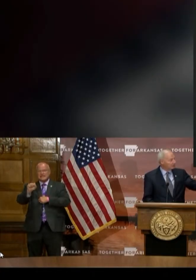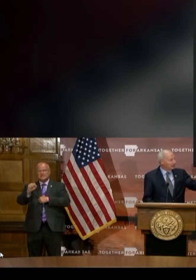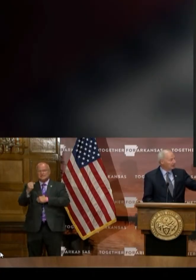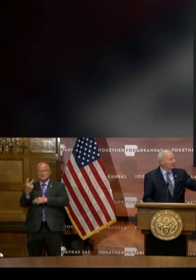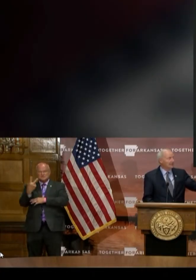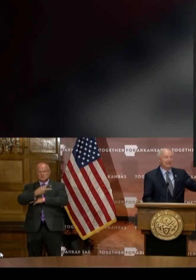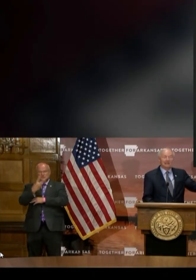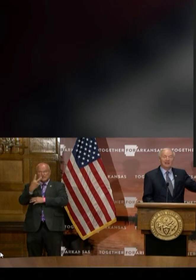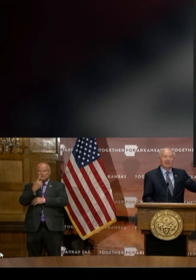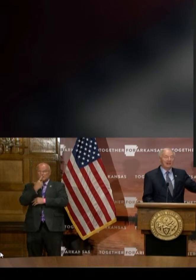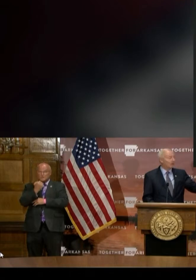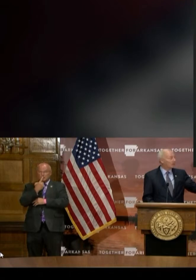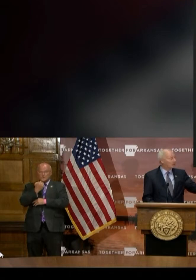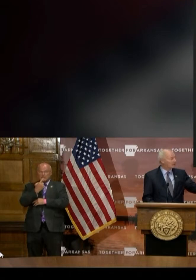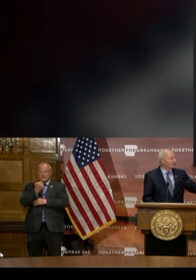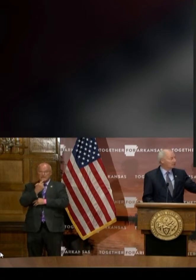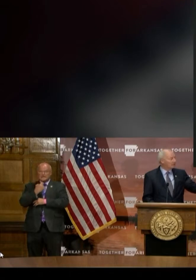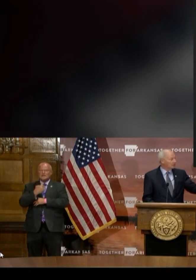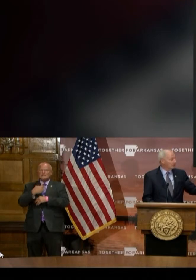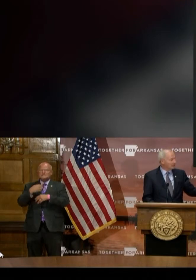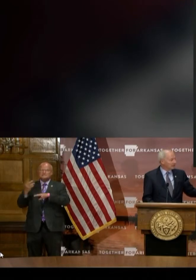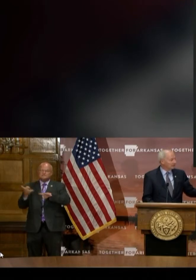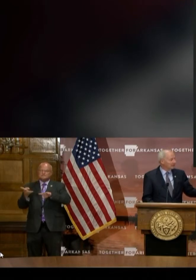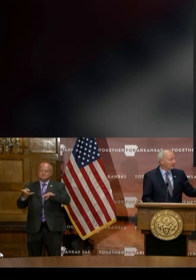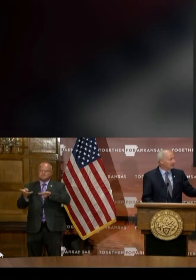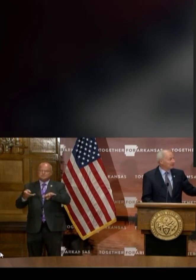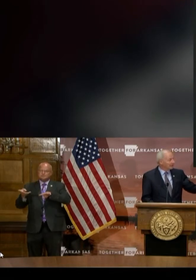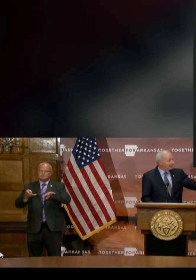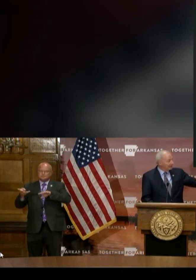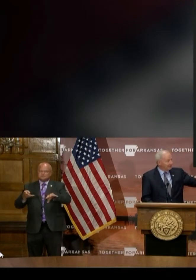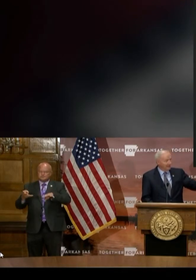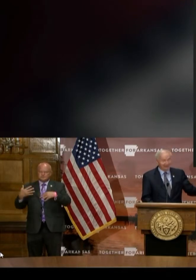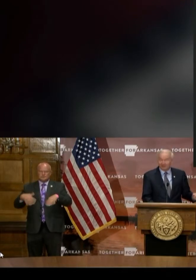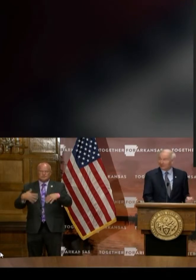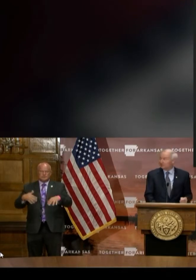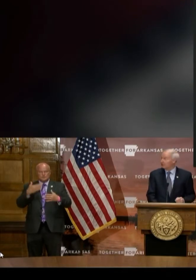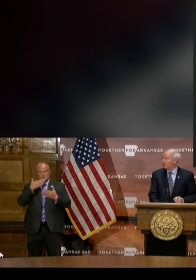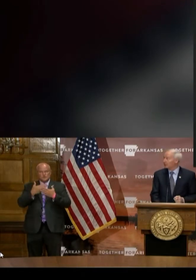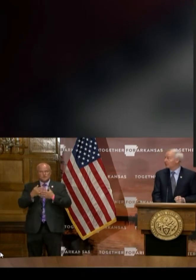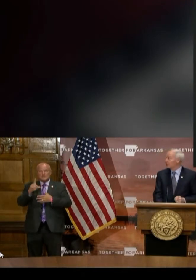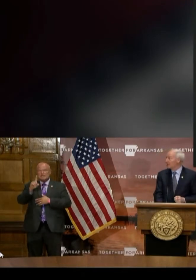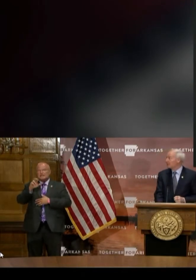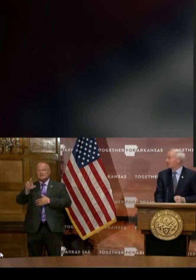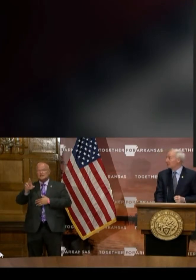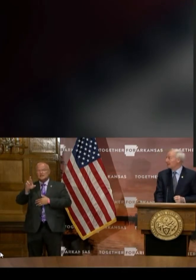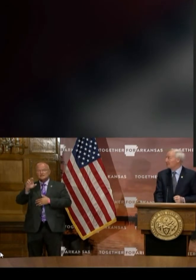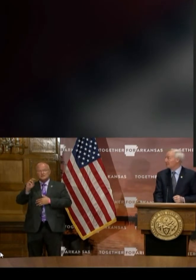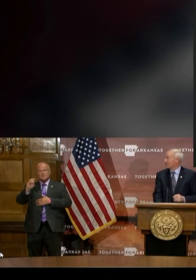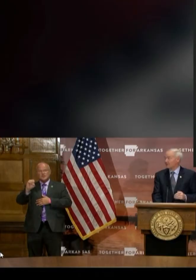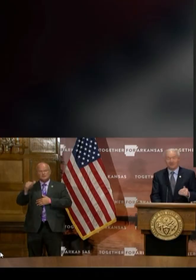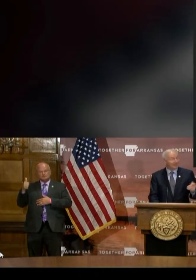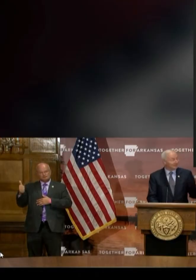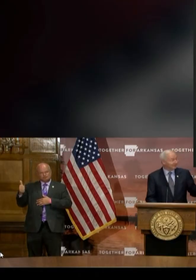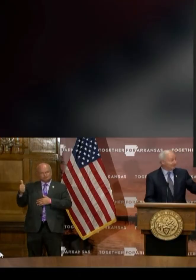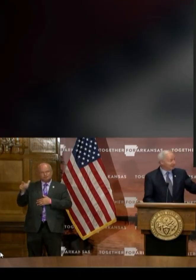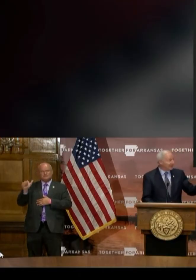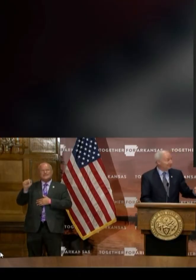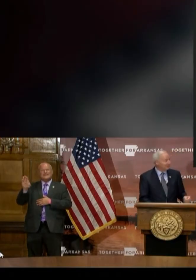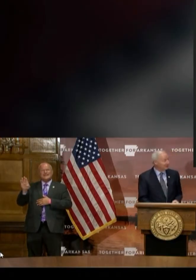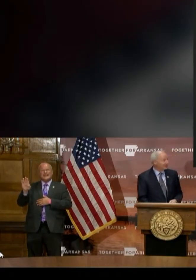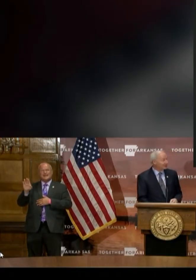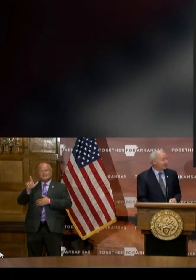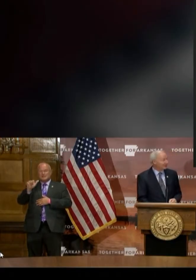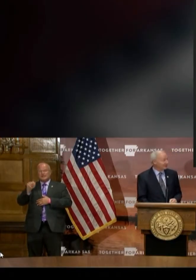that's the red, are producing results that are coming in. And Dr. Romero, good job to the lab, because the